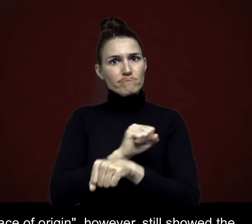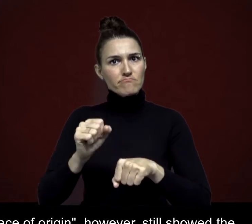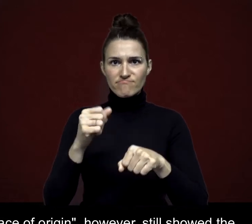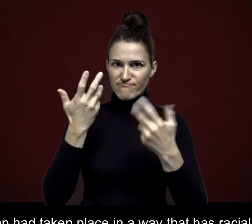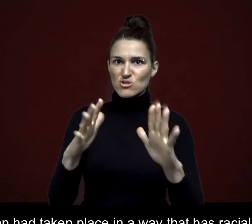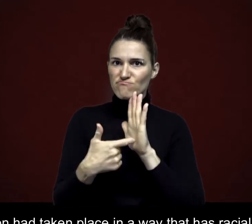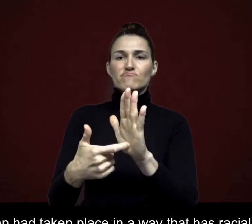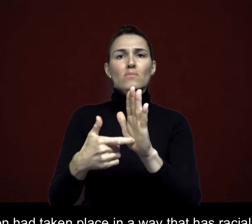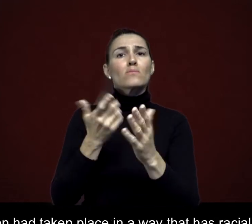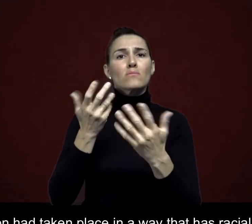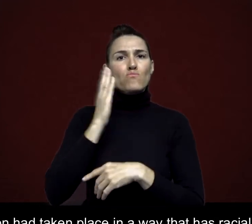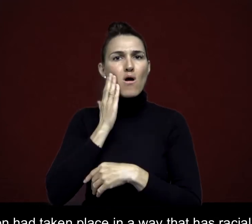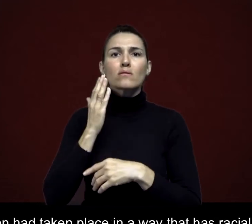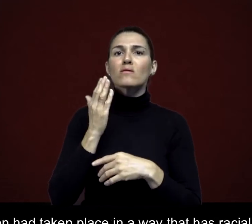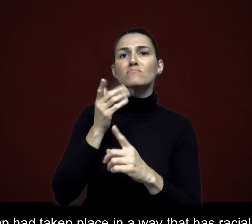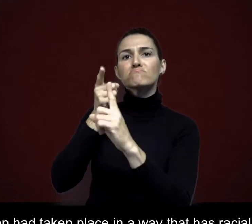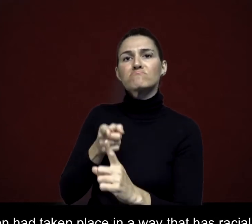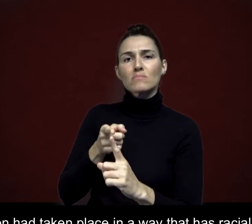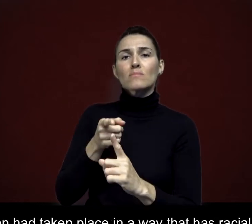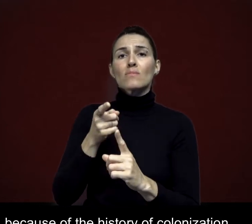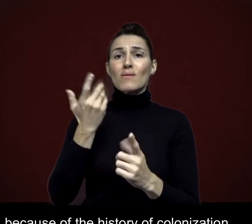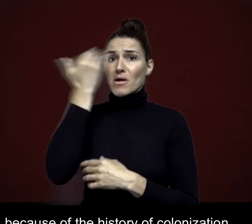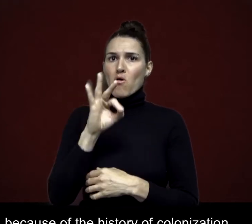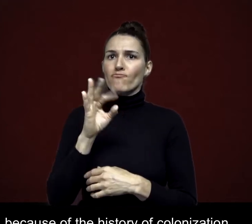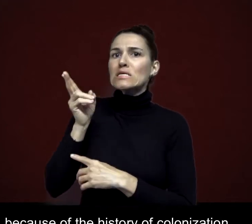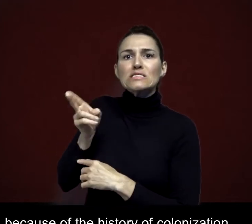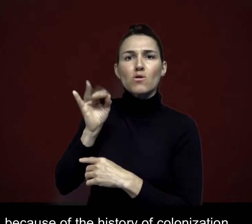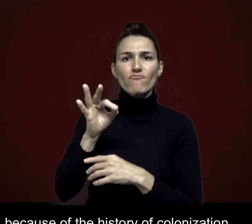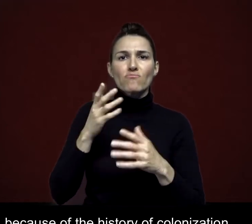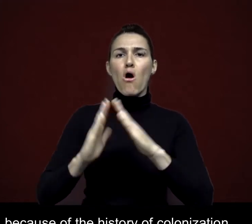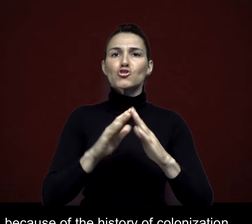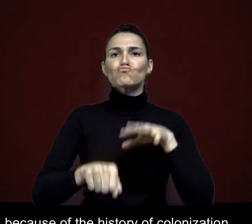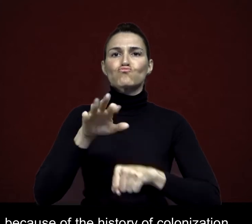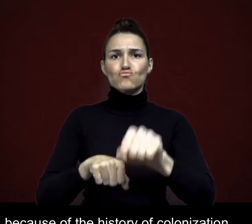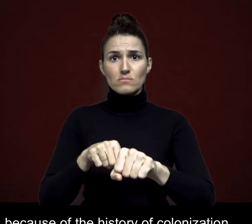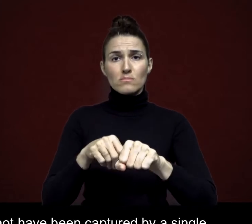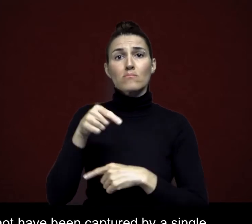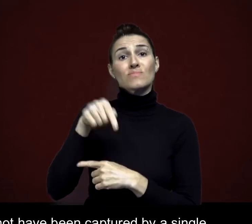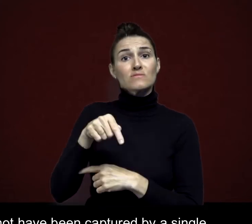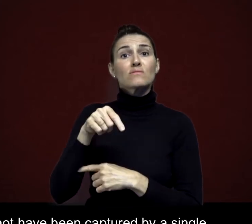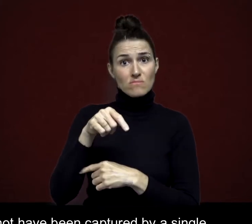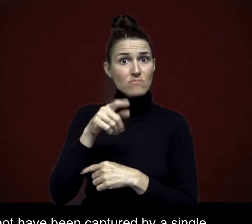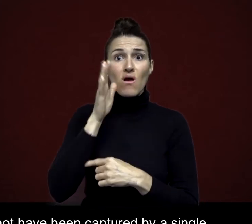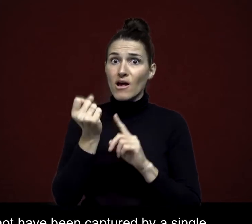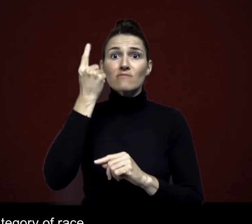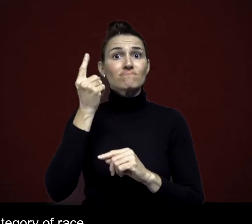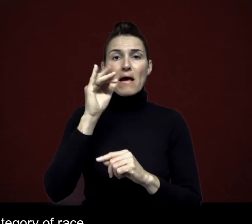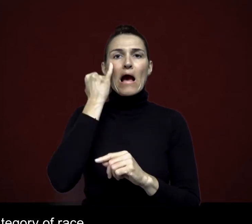that discrimination had taken place in a way that has racial implications because of the history of colonization. This would not have been captured by a single protected